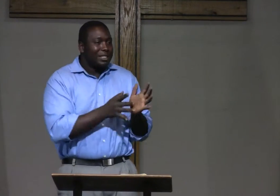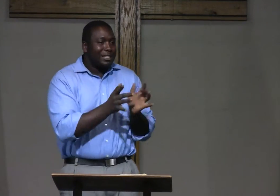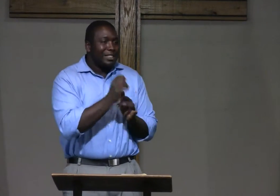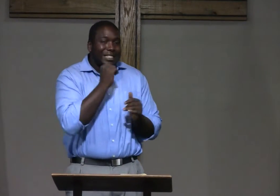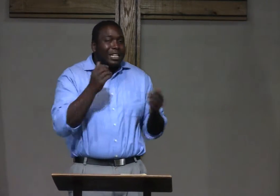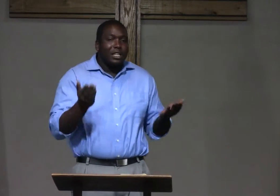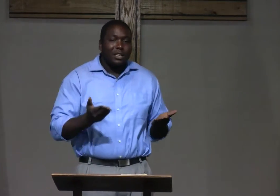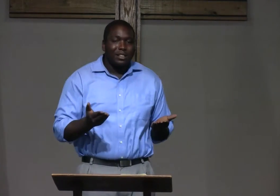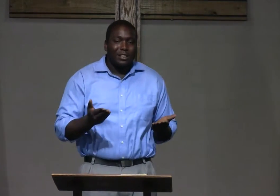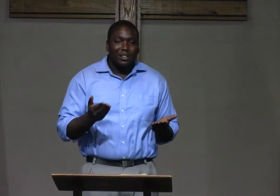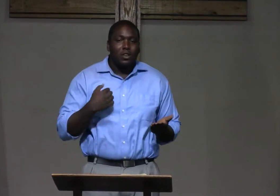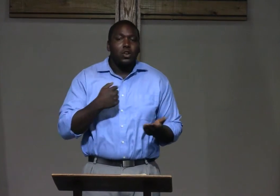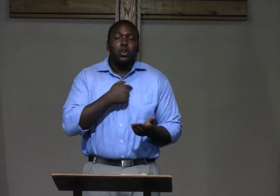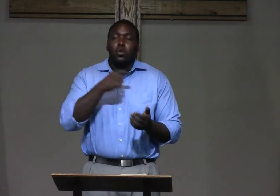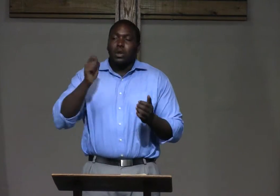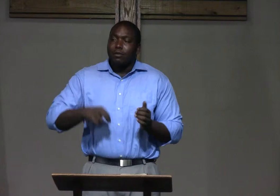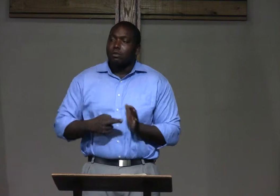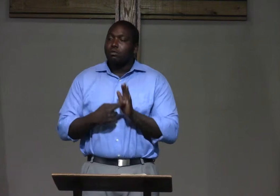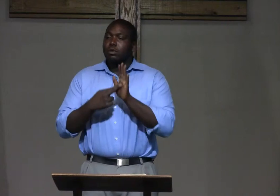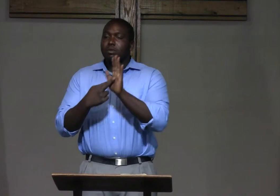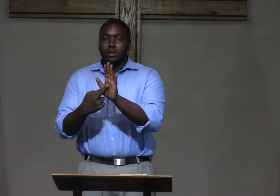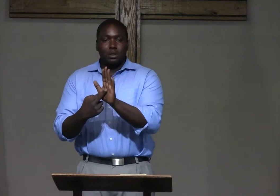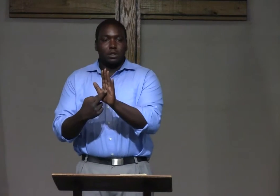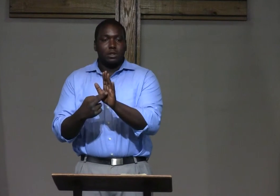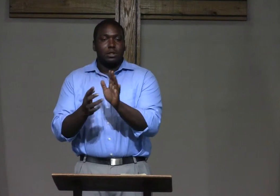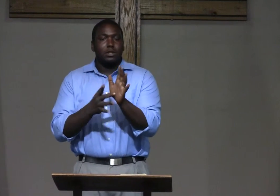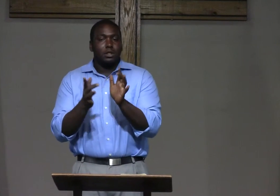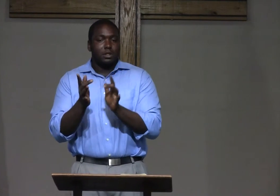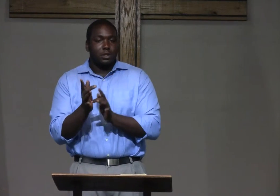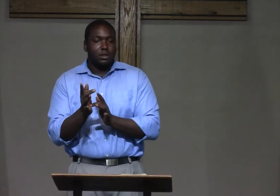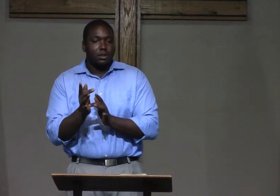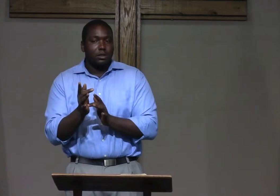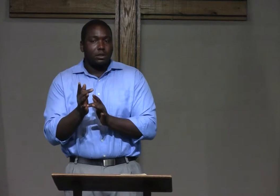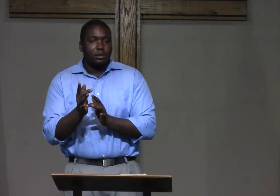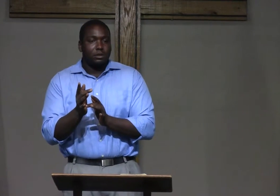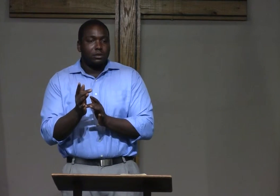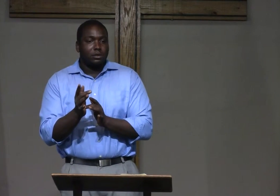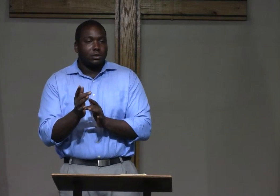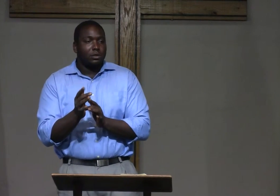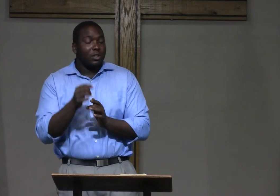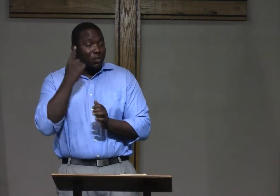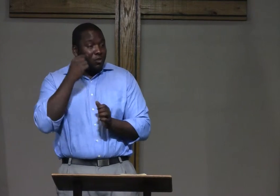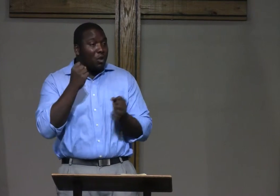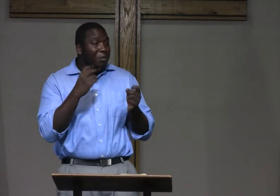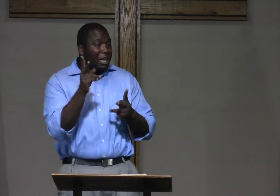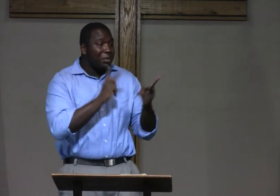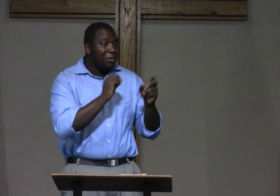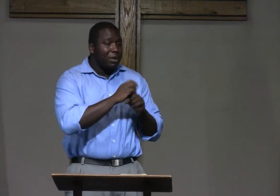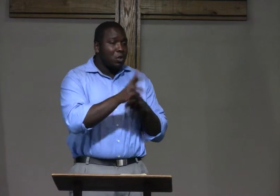Jesus is not standing here physically in the room so we can see him, so we have to be Jesus in this world.